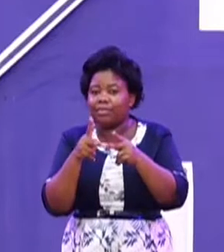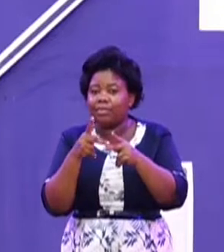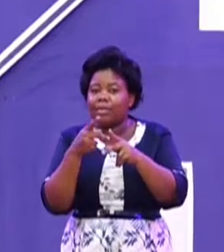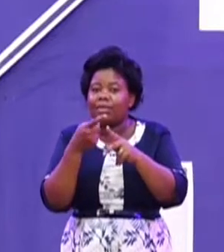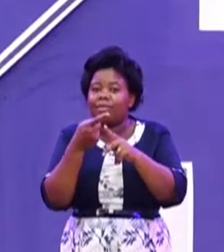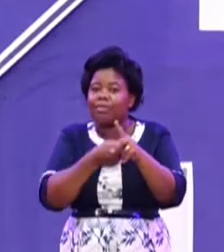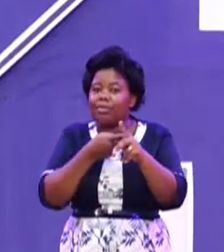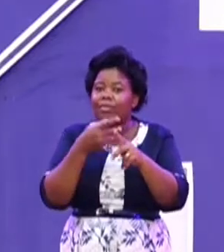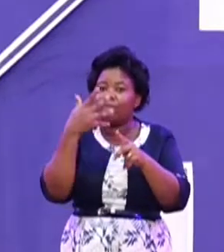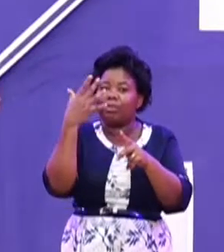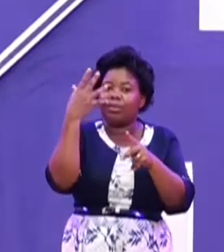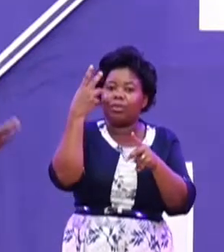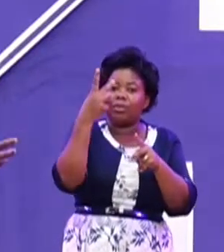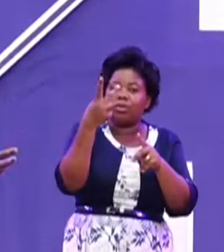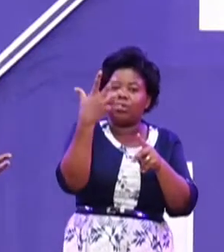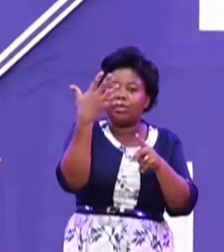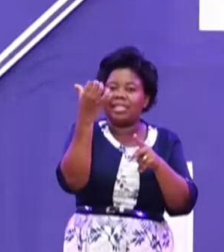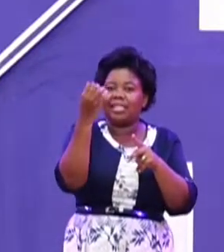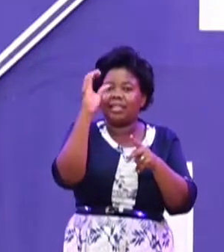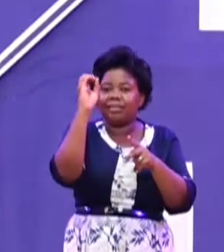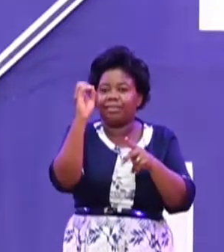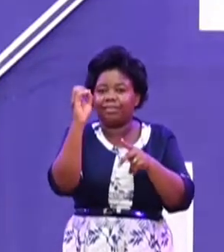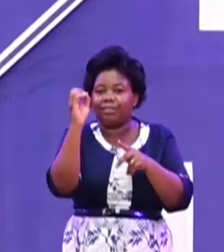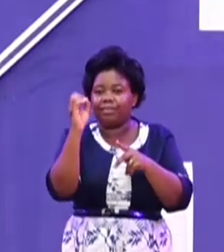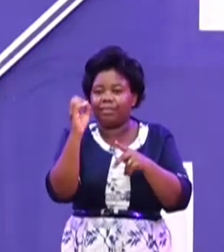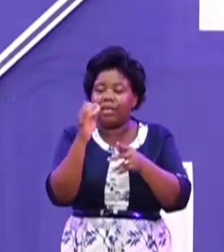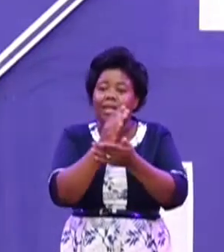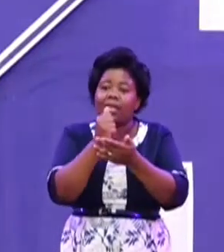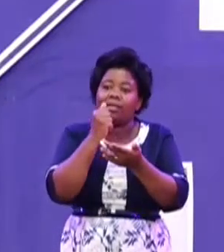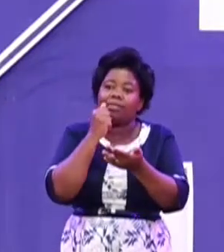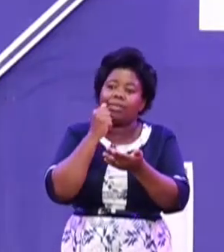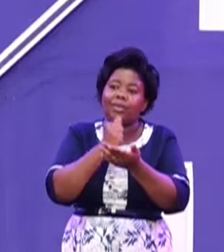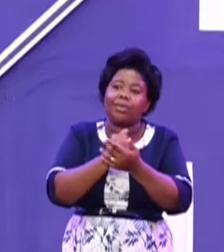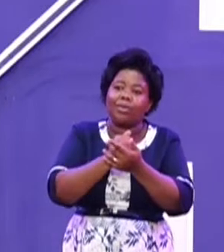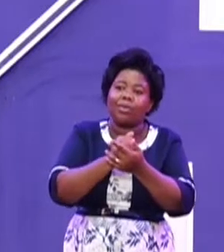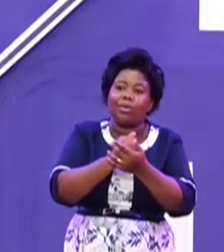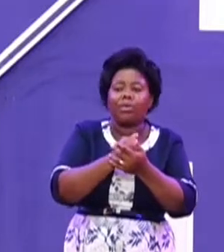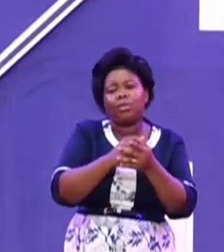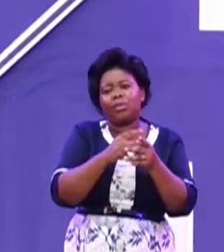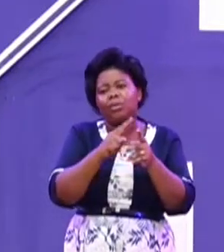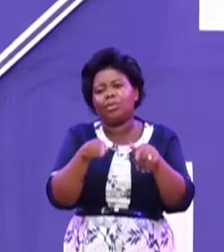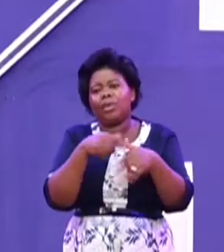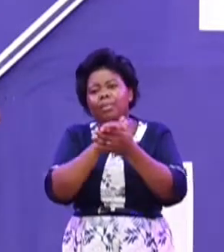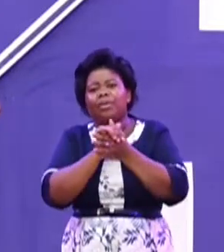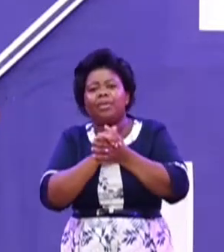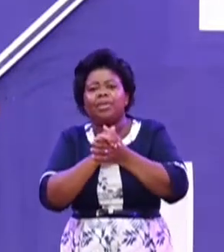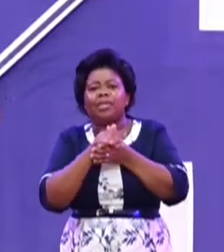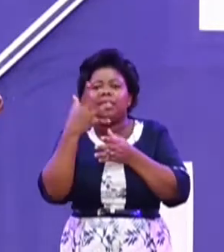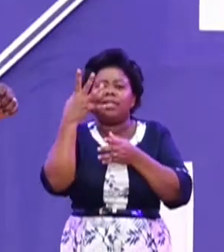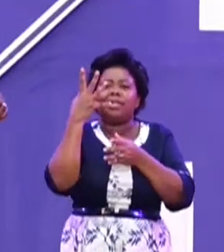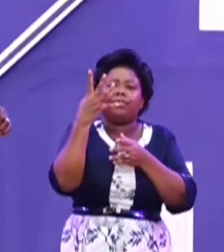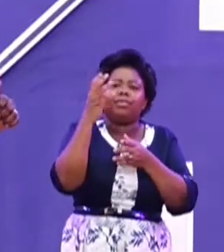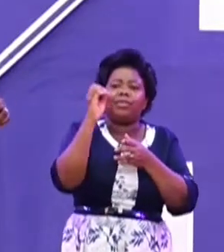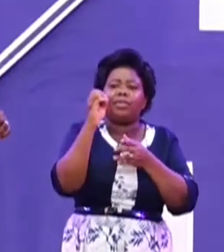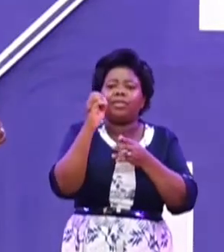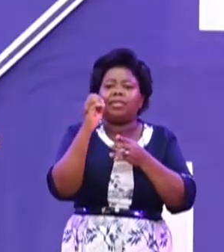41 out of 250. Because we are married, let's say the photo represents the 80 marriages. Man